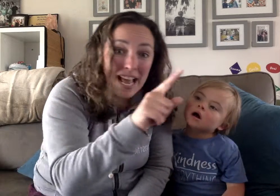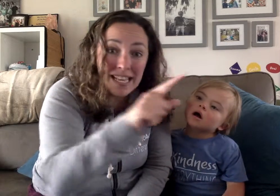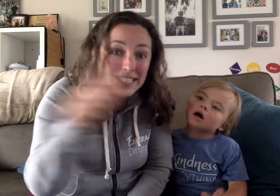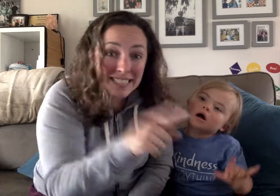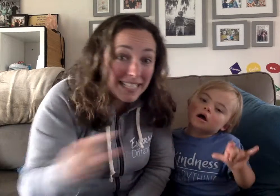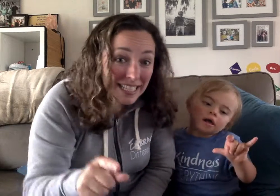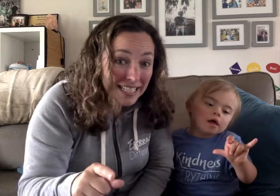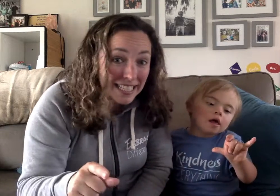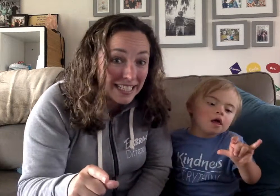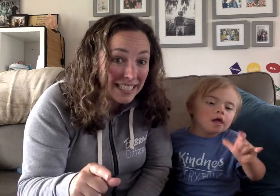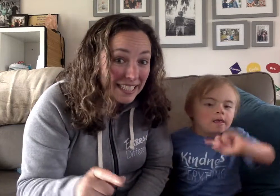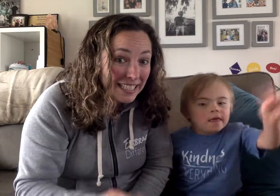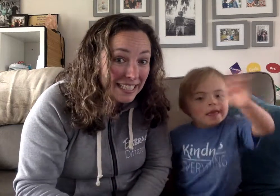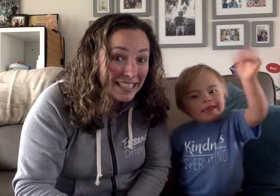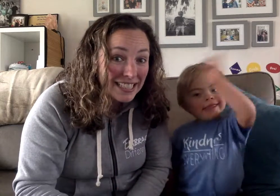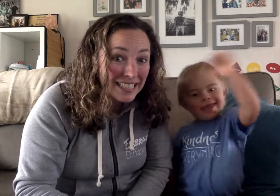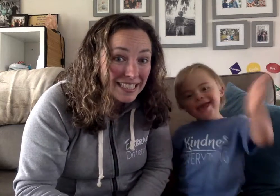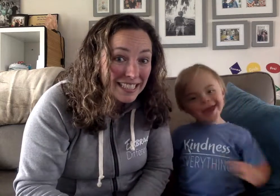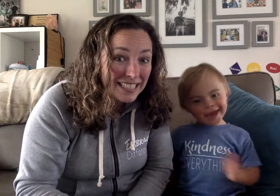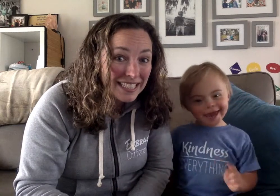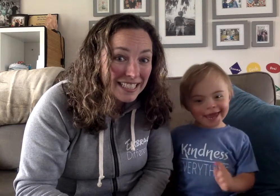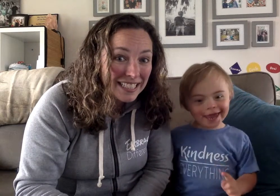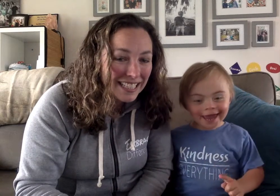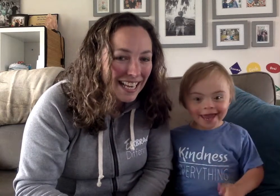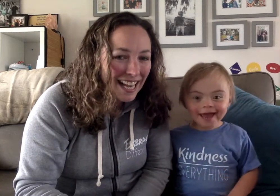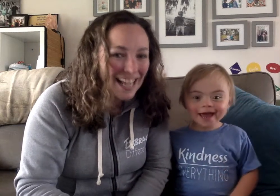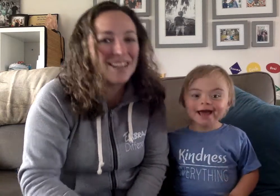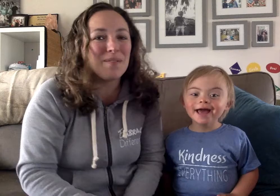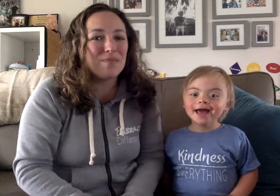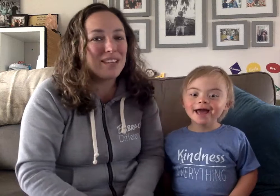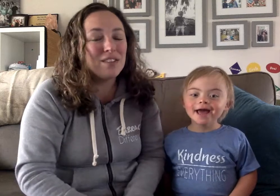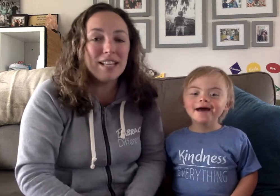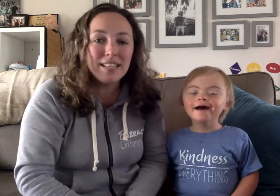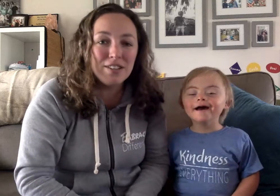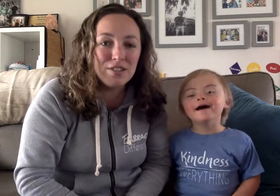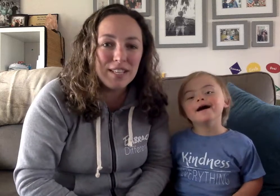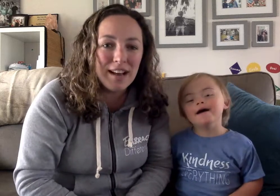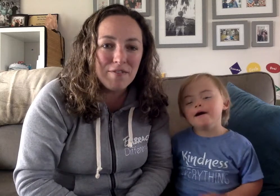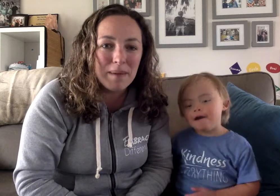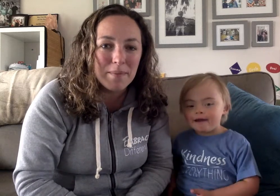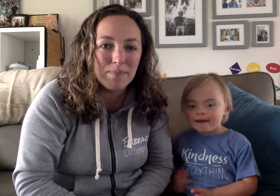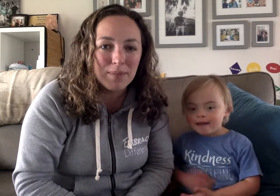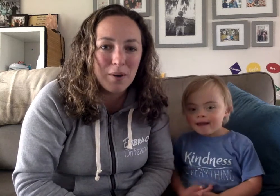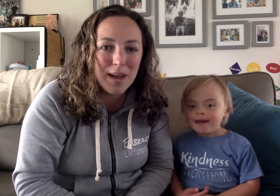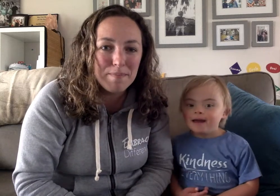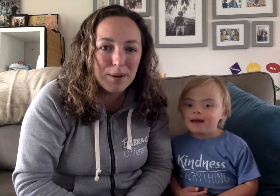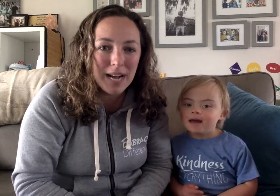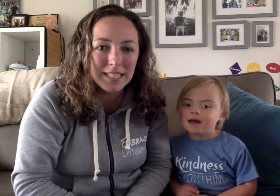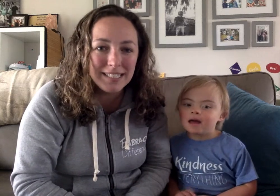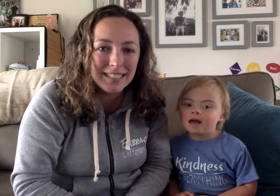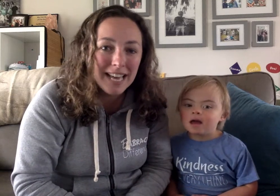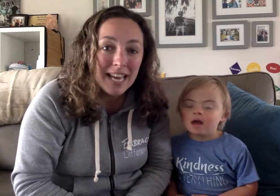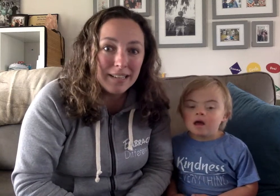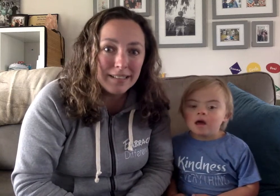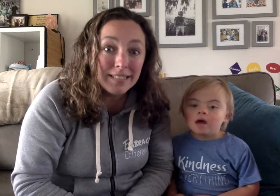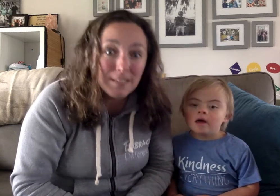And Z. Z. Yeah. So that's how you do the alphabet. Go ahead and practice and see if you